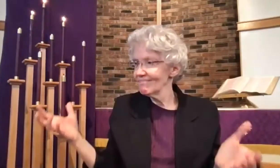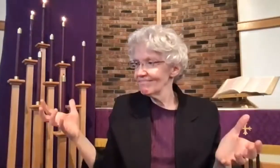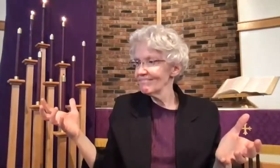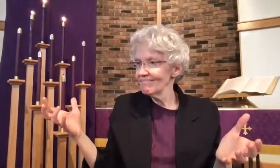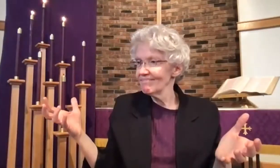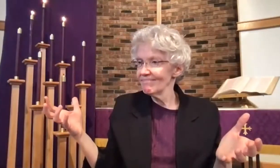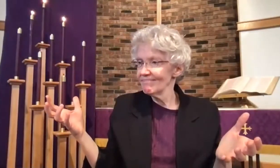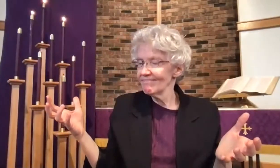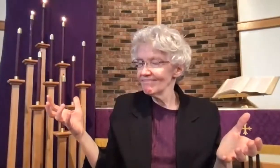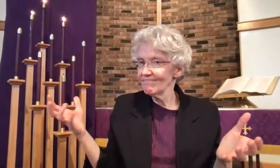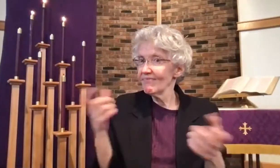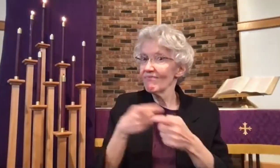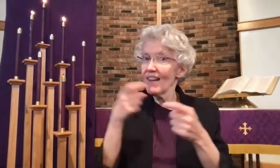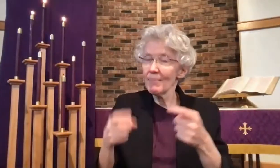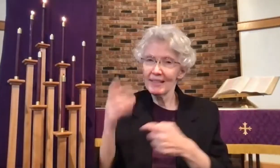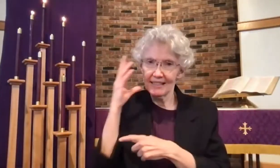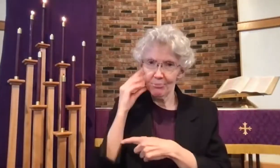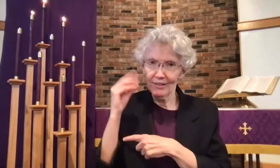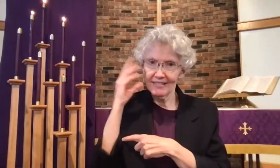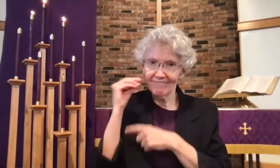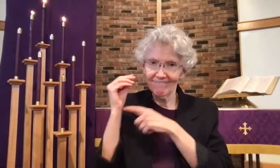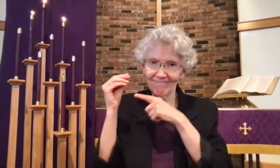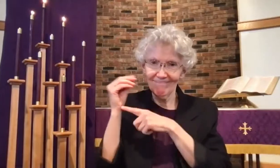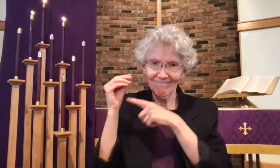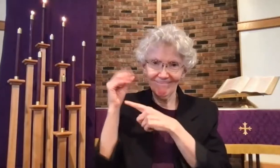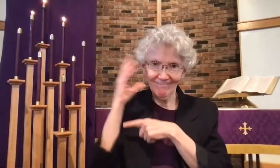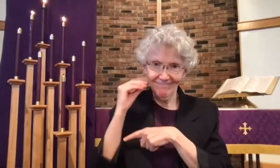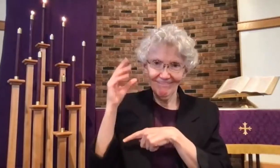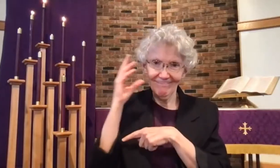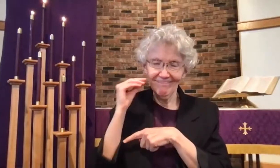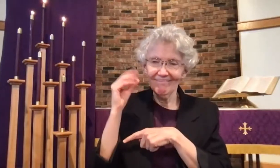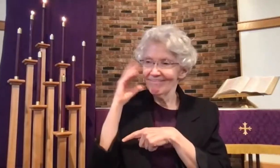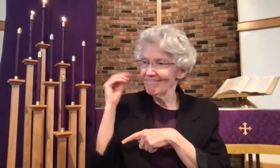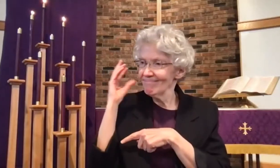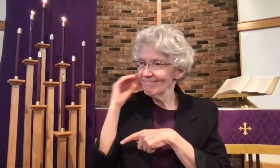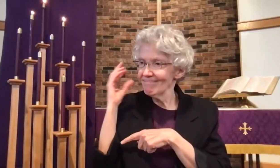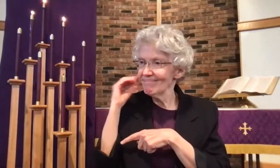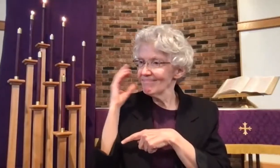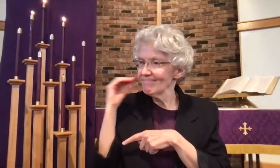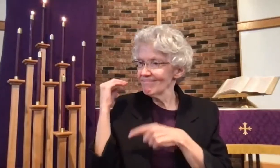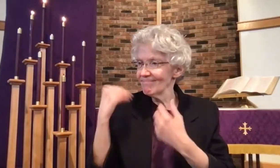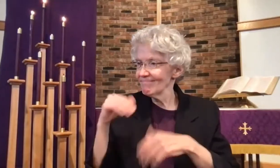but they did learn a lot. And they learned through experience.